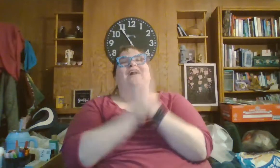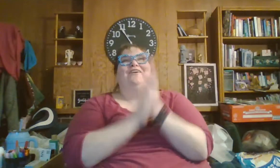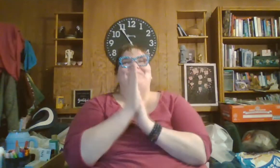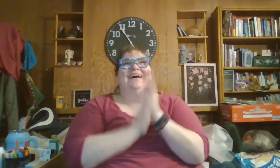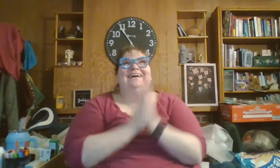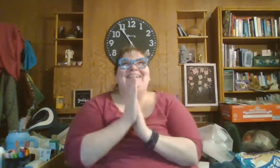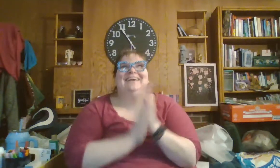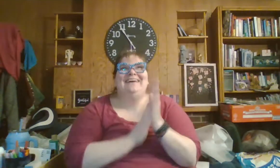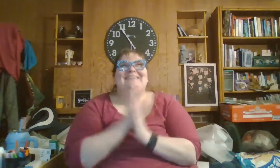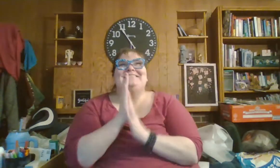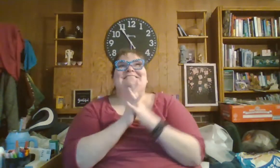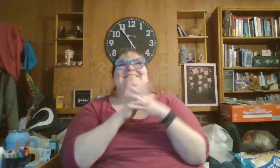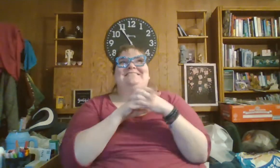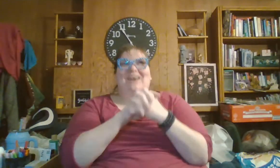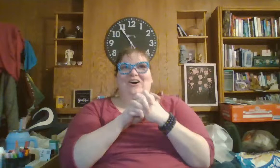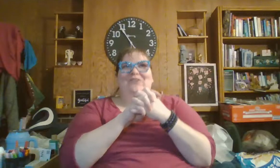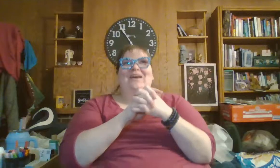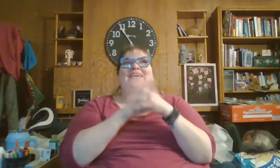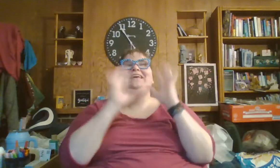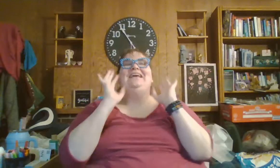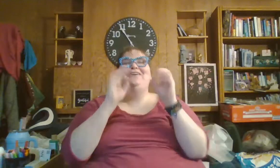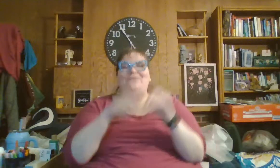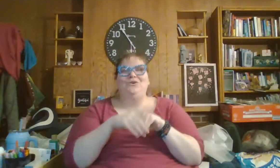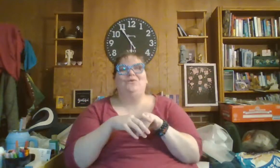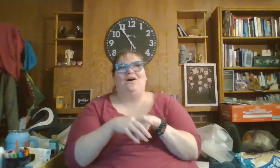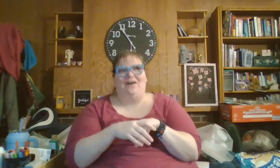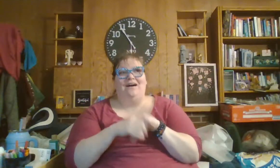coming. So if you are,